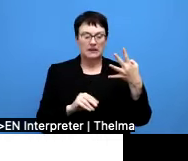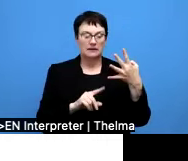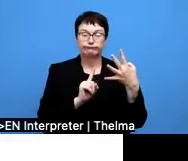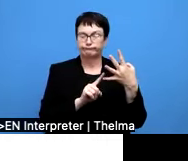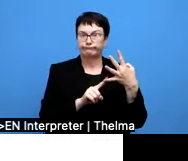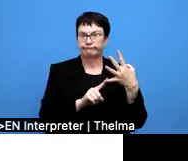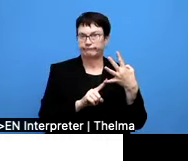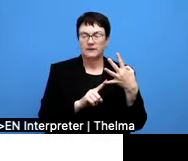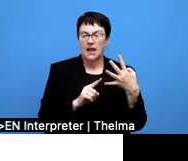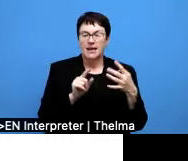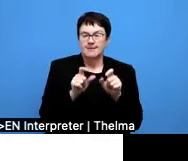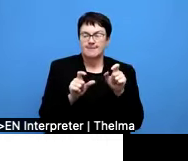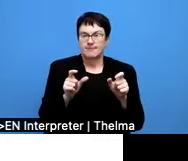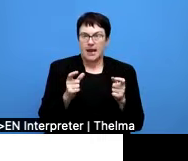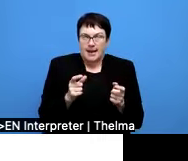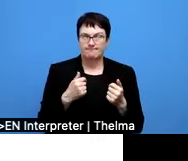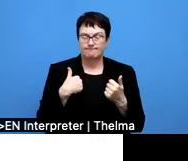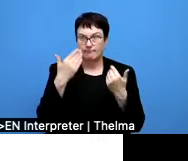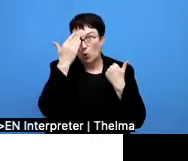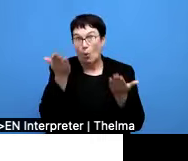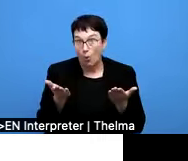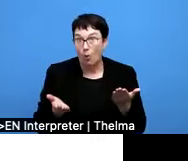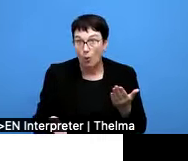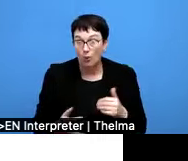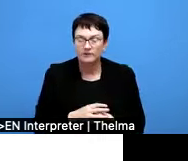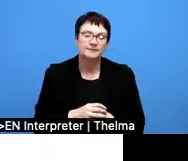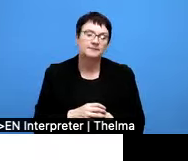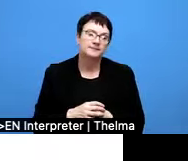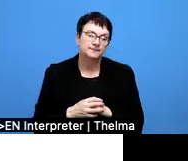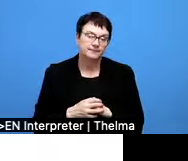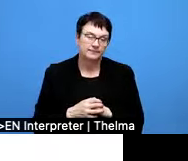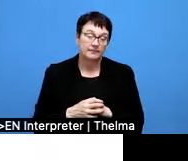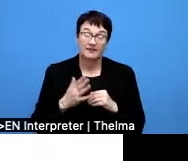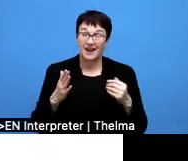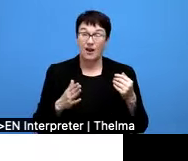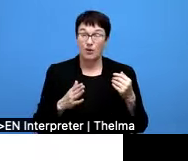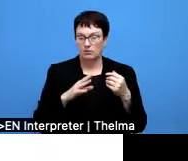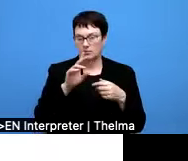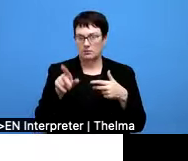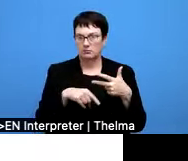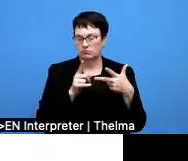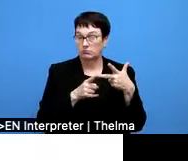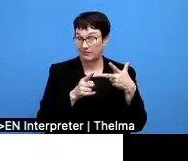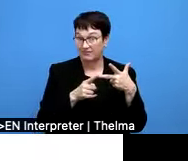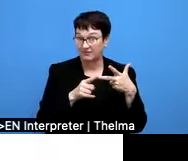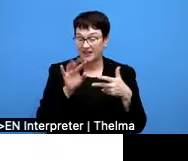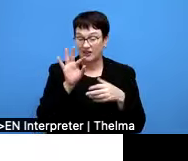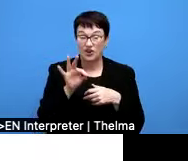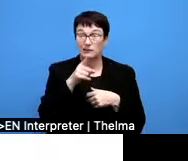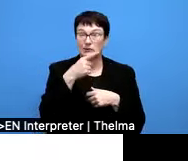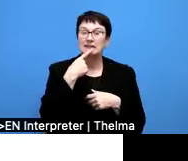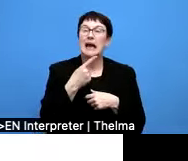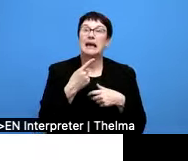Our last question was, if you answered yes or that persons with disabilities are